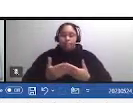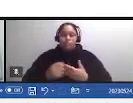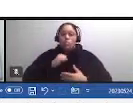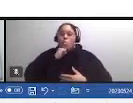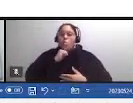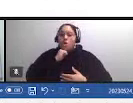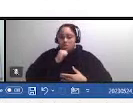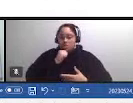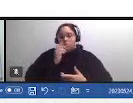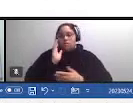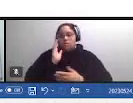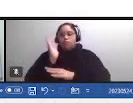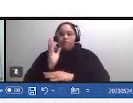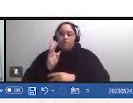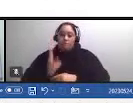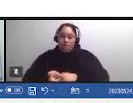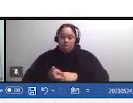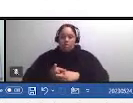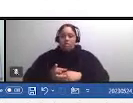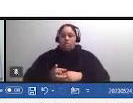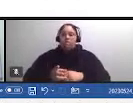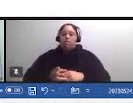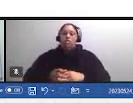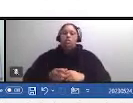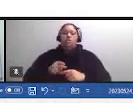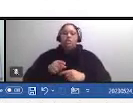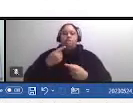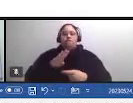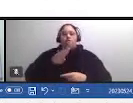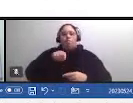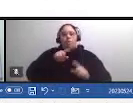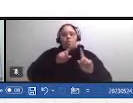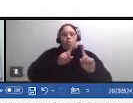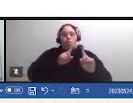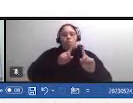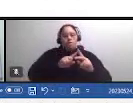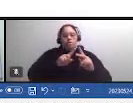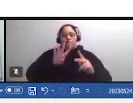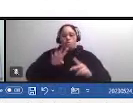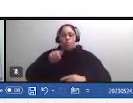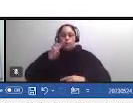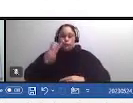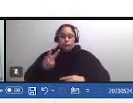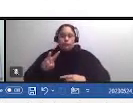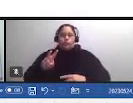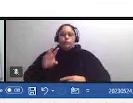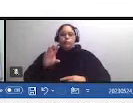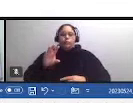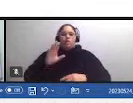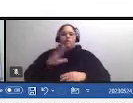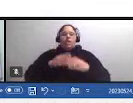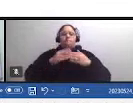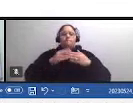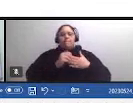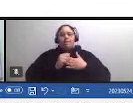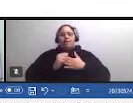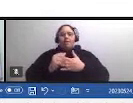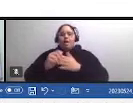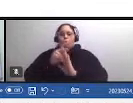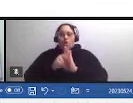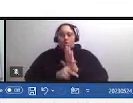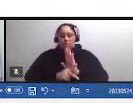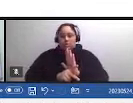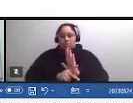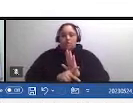August, Chair. And then that was 4.1 and 4.2. That's the cyber attack, and then there's the members guide policy.